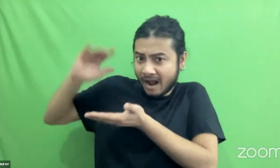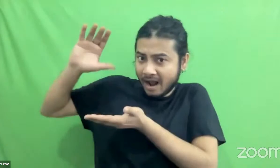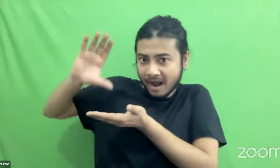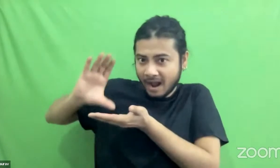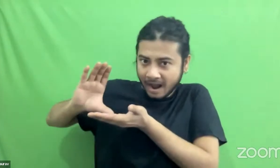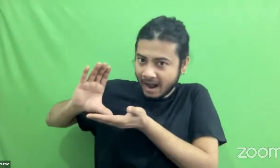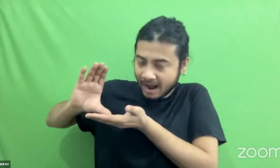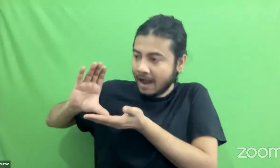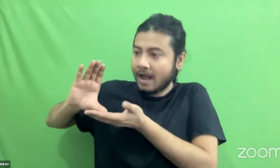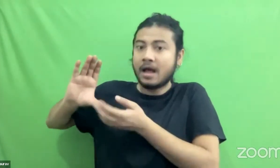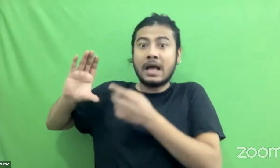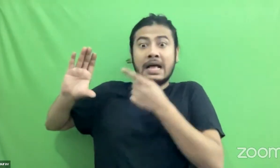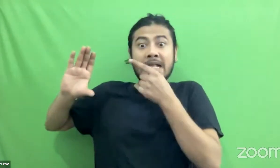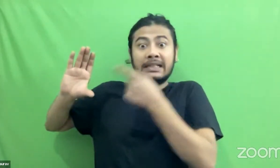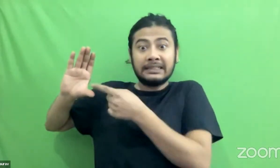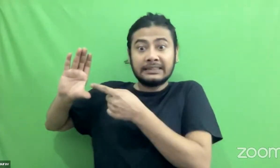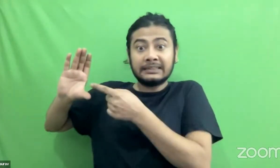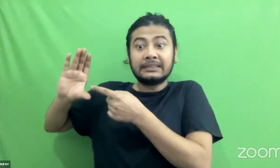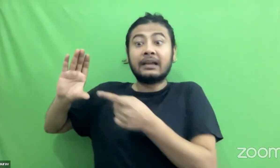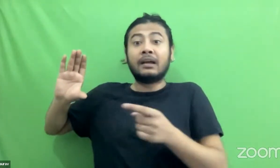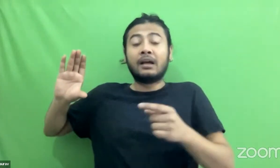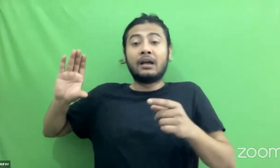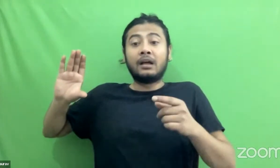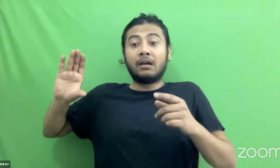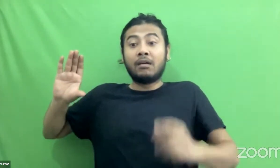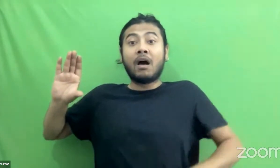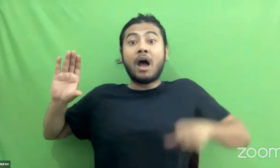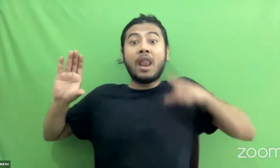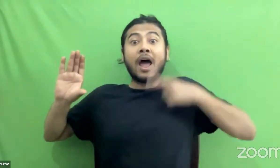greatest type of fear. Now, what is the greatest type of fear?